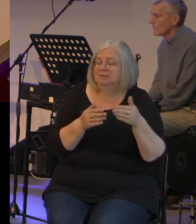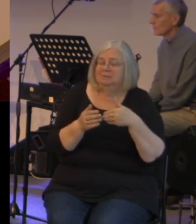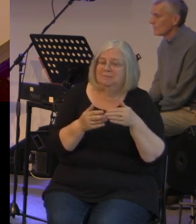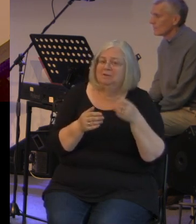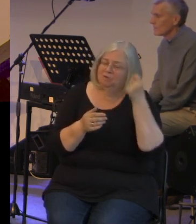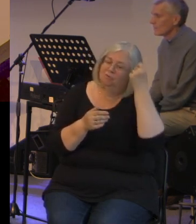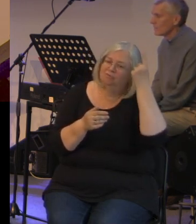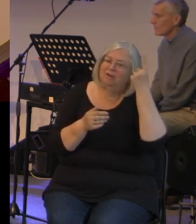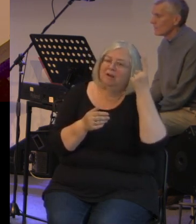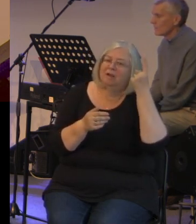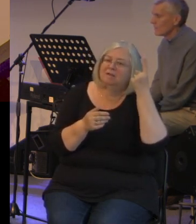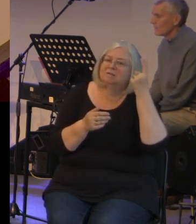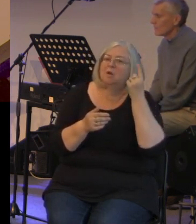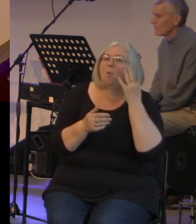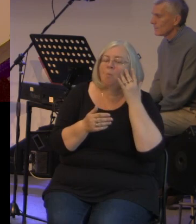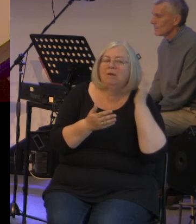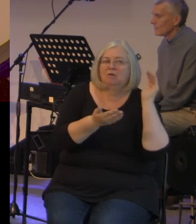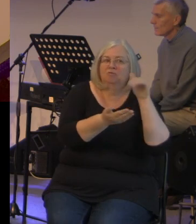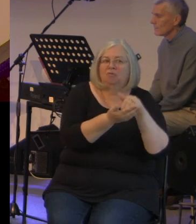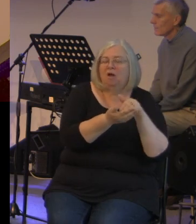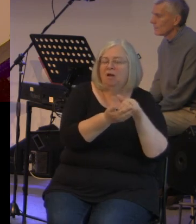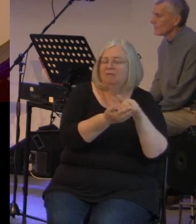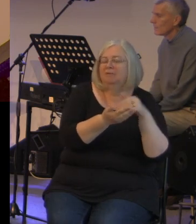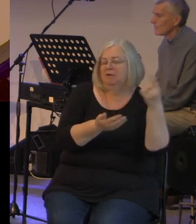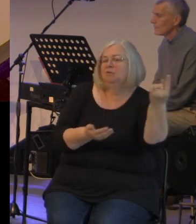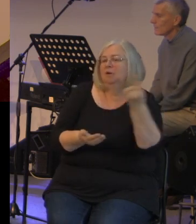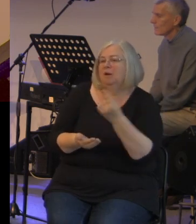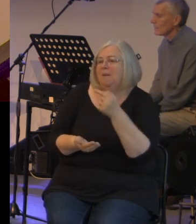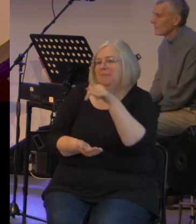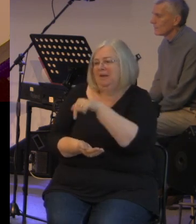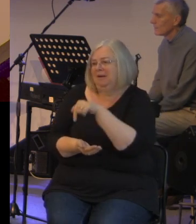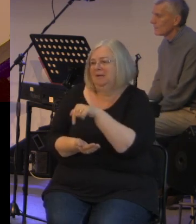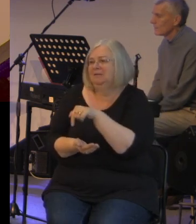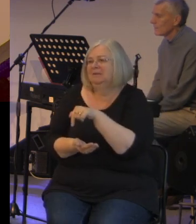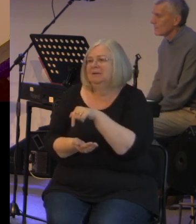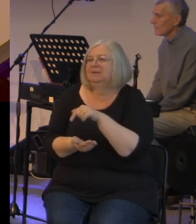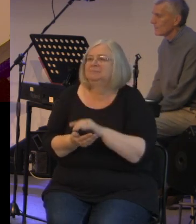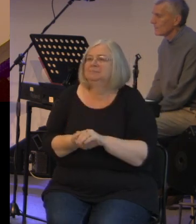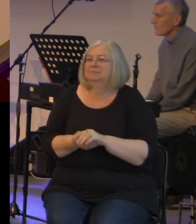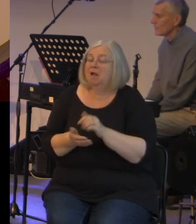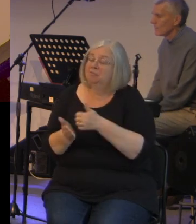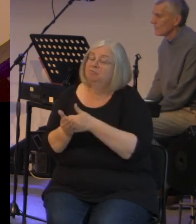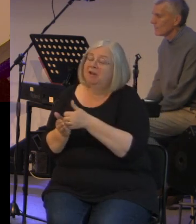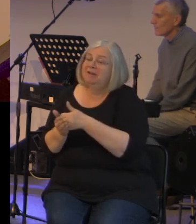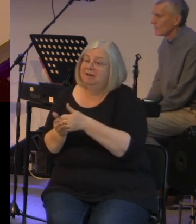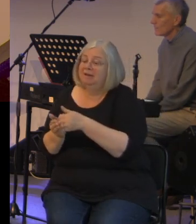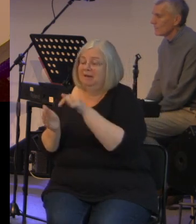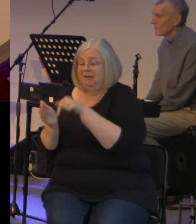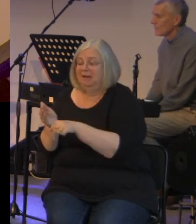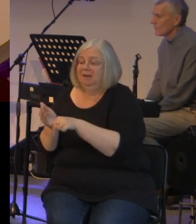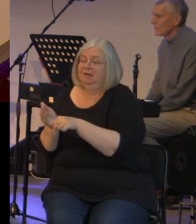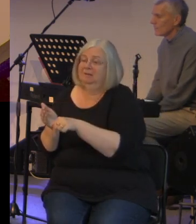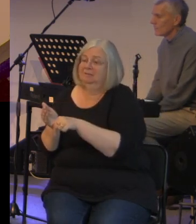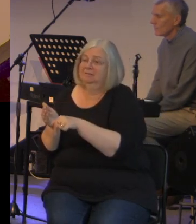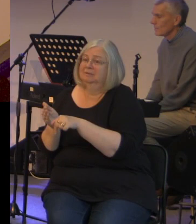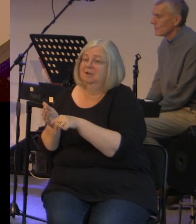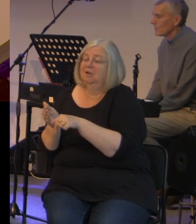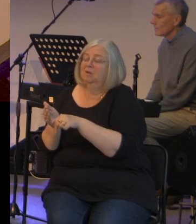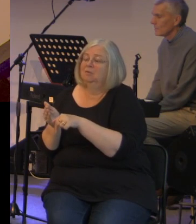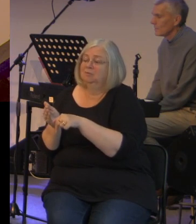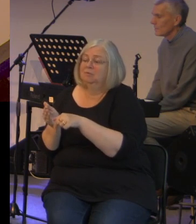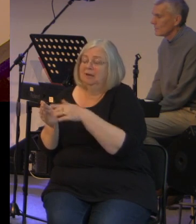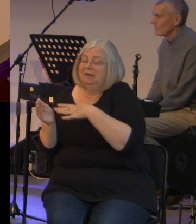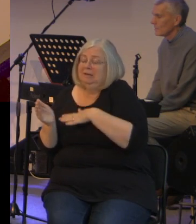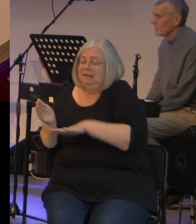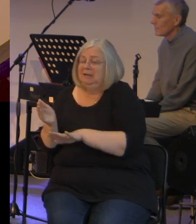remember. 10 o'clock here together. We've got a service together because afterwards, straight away, we'll flow into a